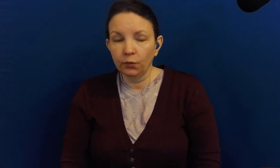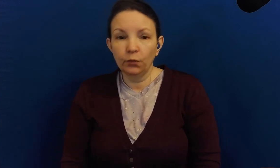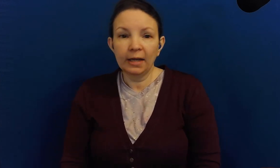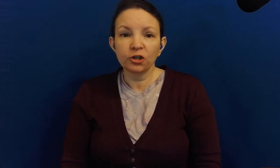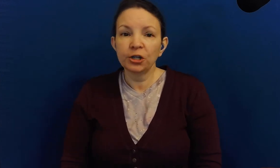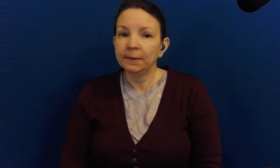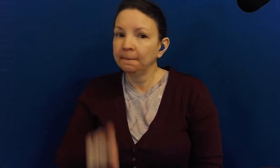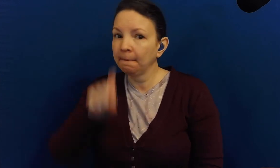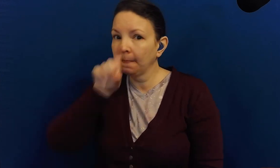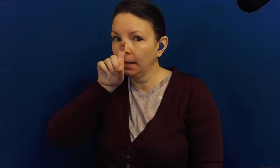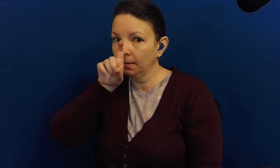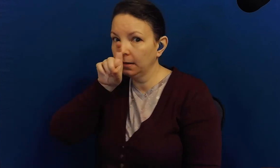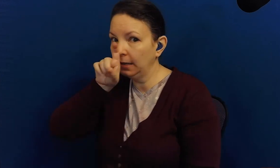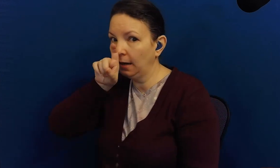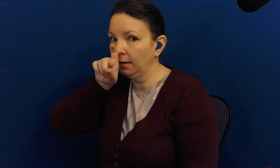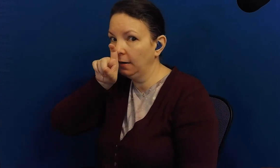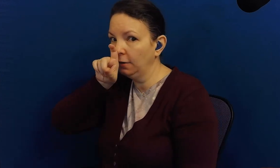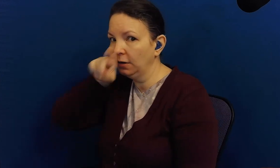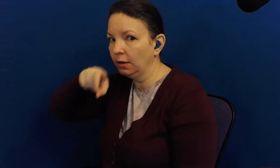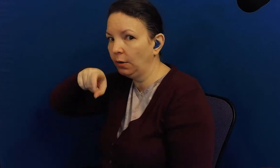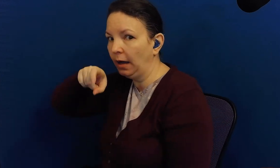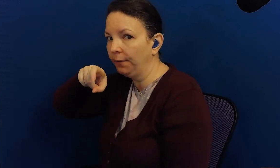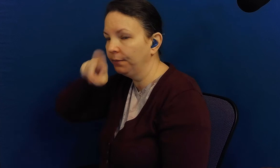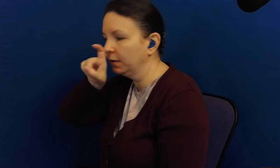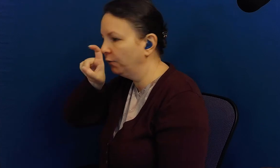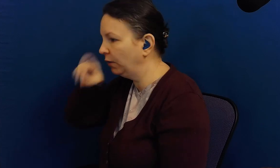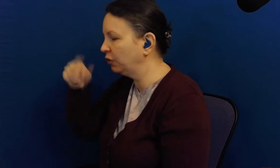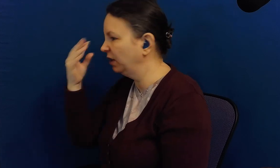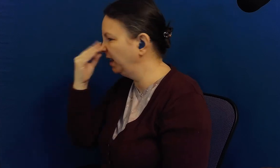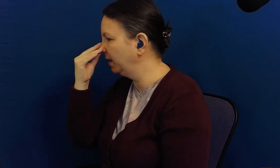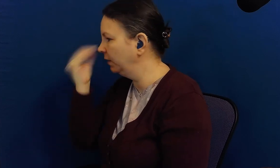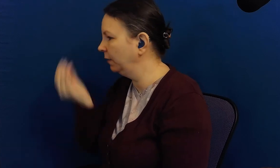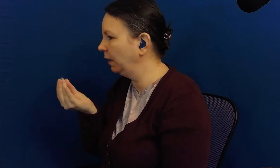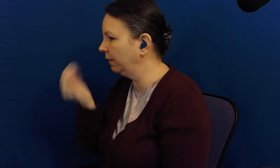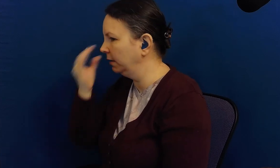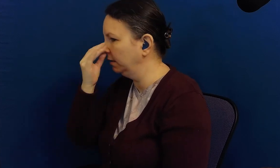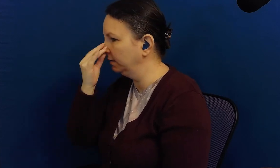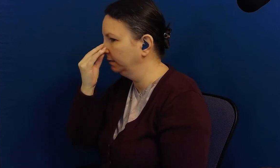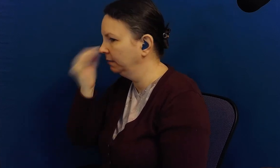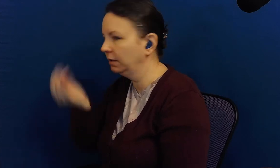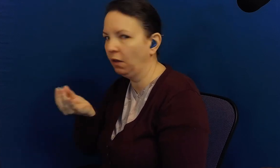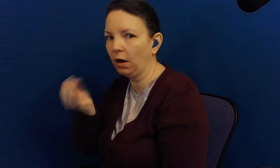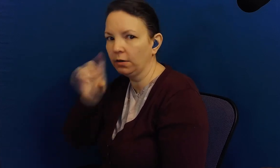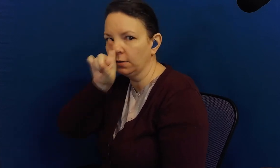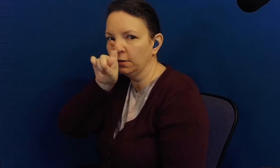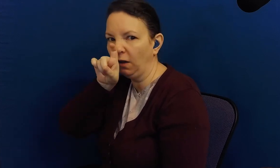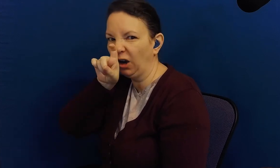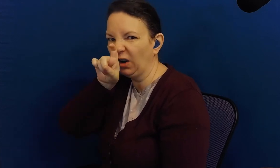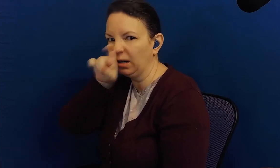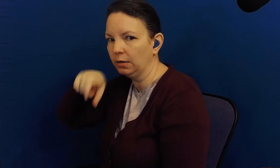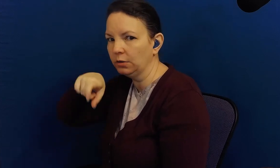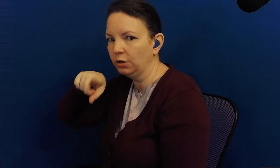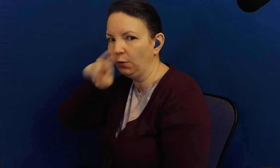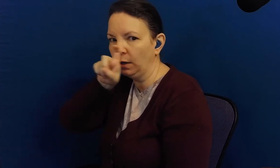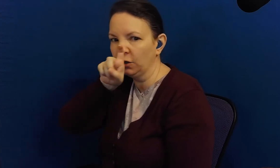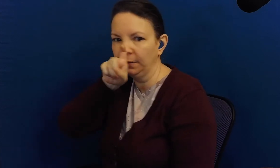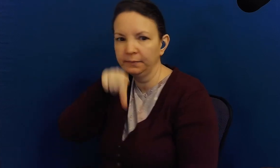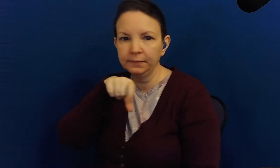Rich. You take your nose and you go out. Rich. You think of them having the long nose, long crooked nose. So rich.